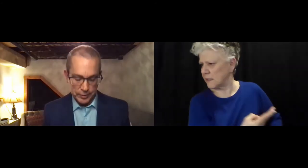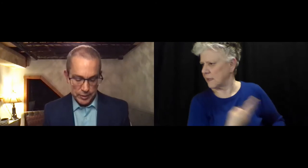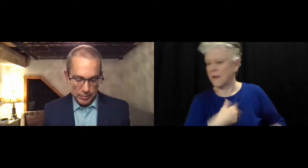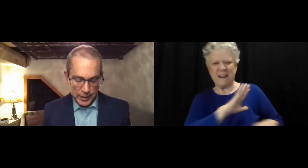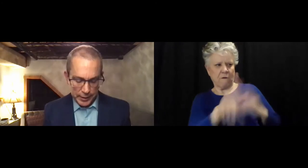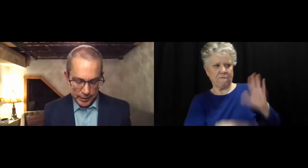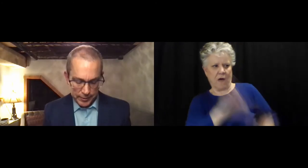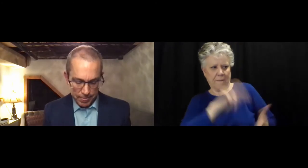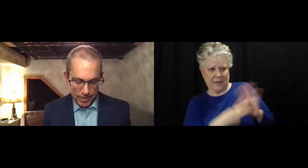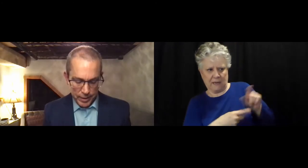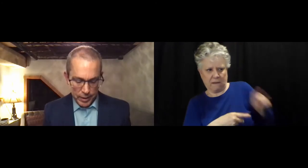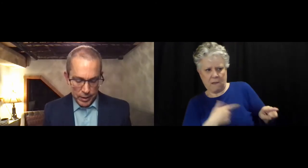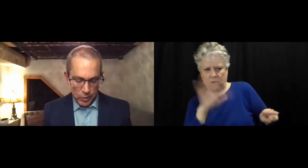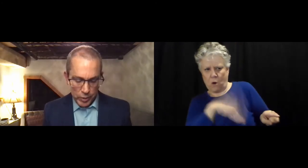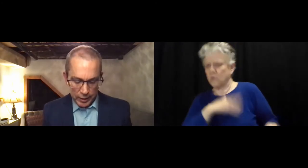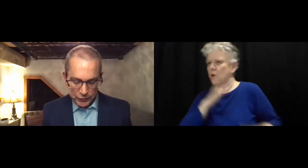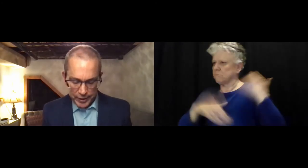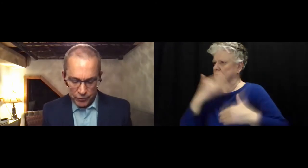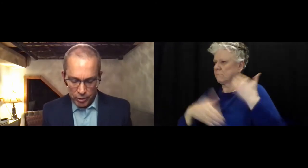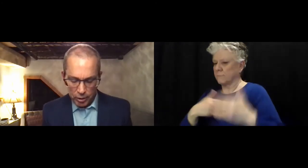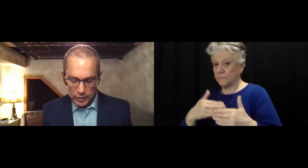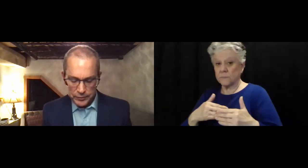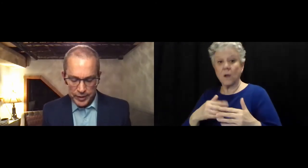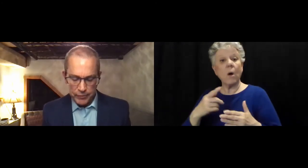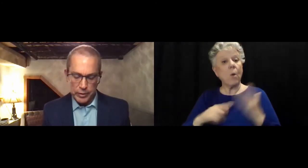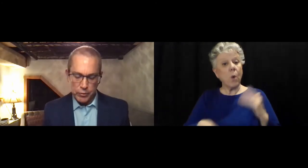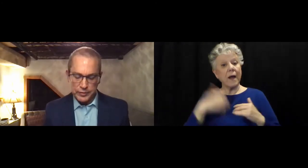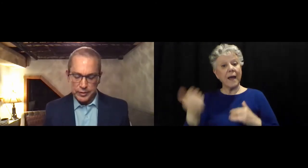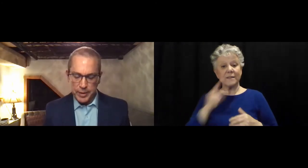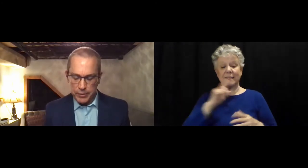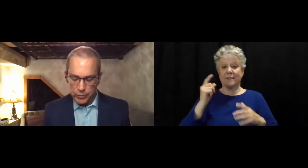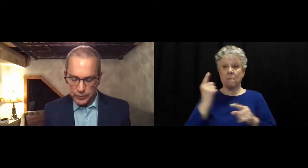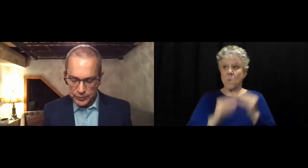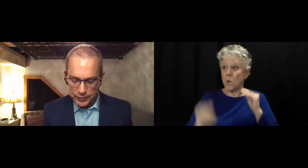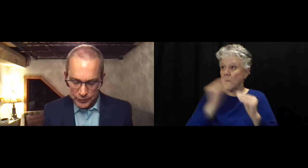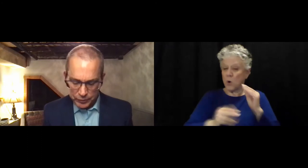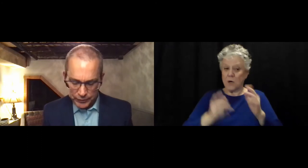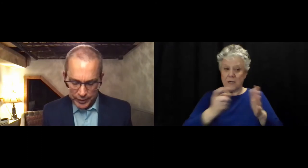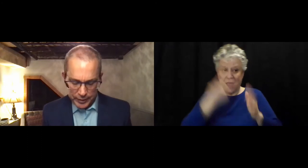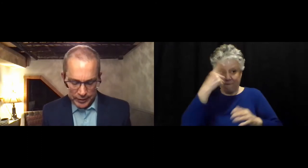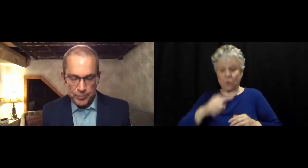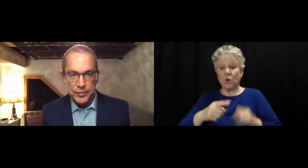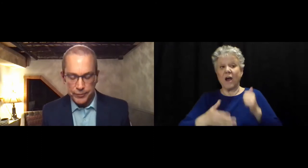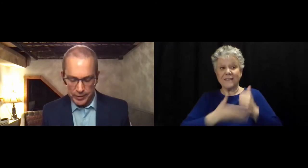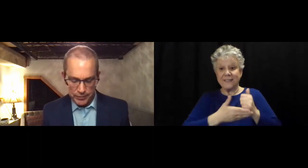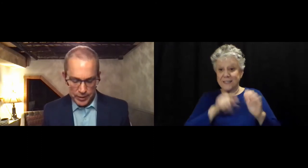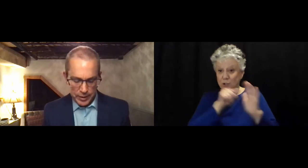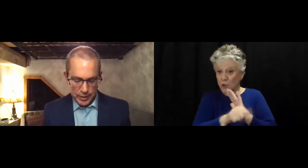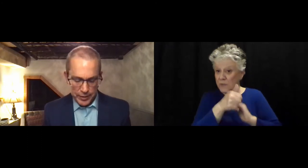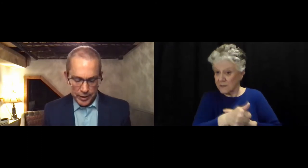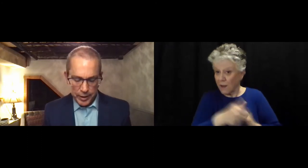sense and meaning in it. What else, after all, is the ever-increasing demand for assisted suicide expressive